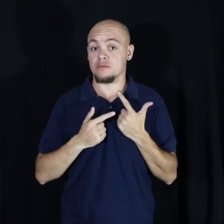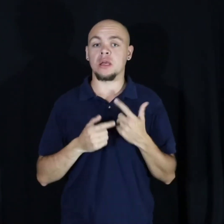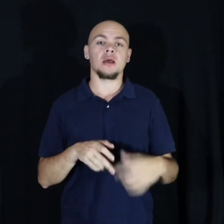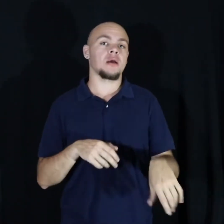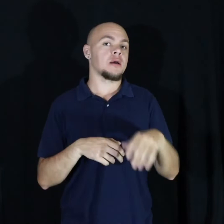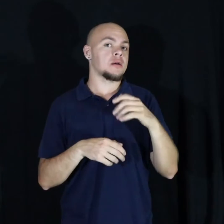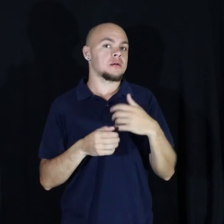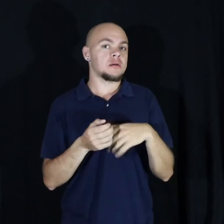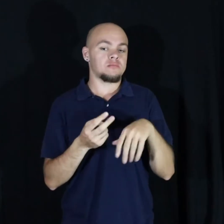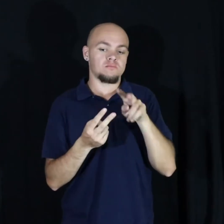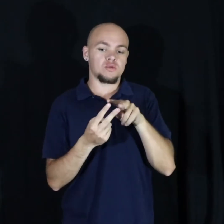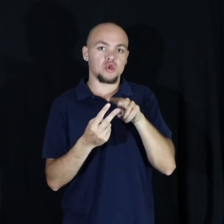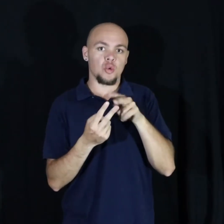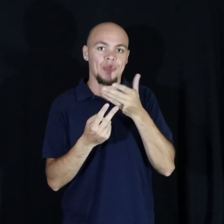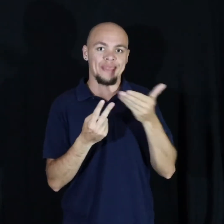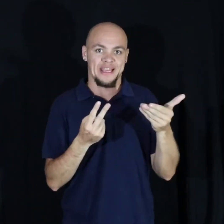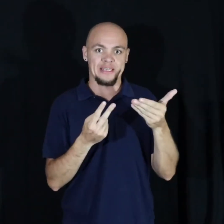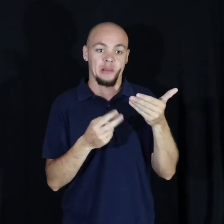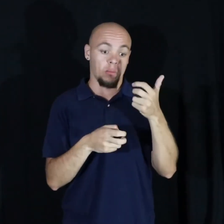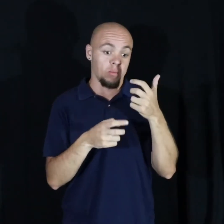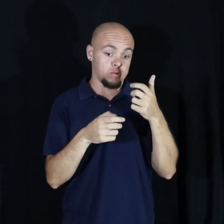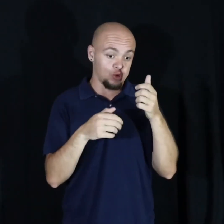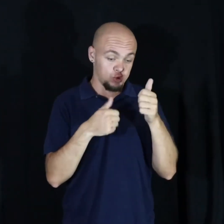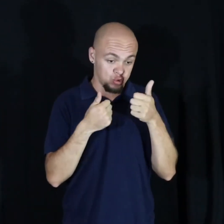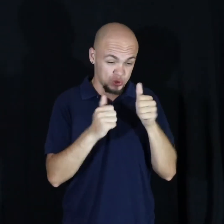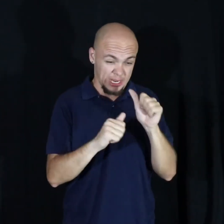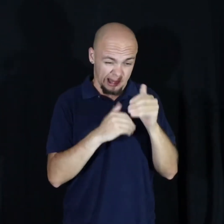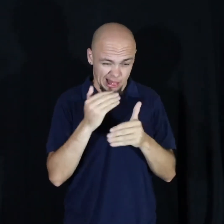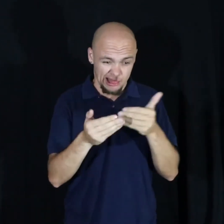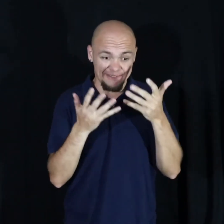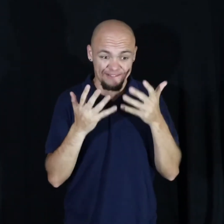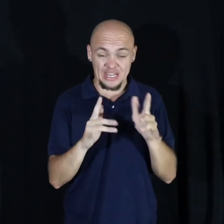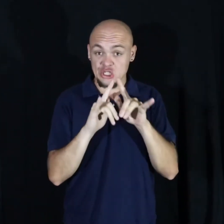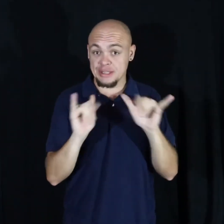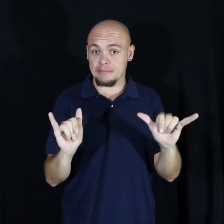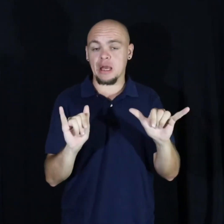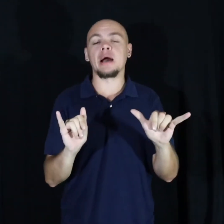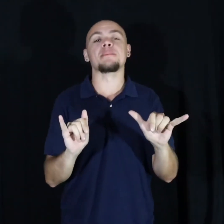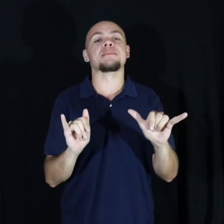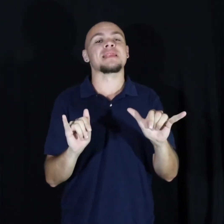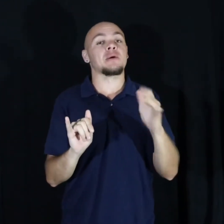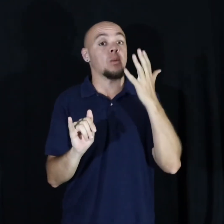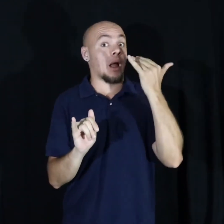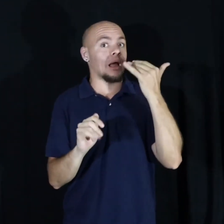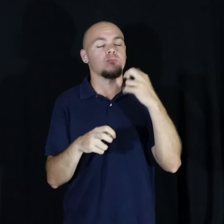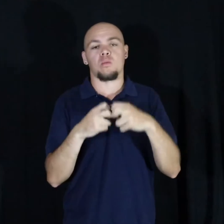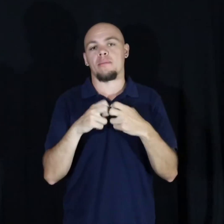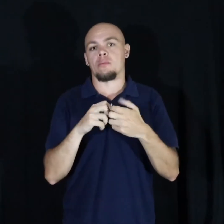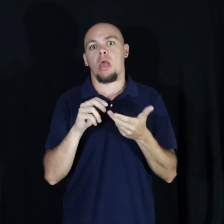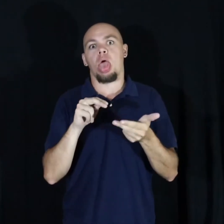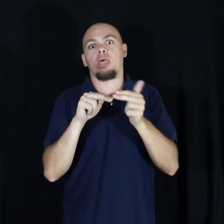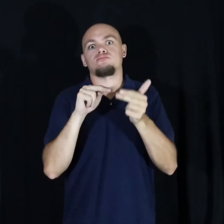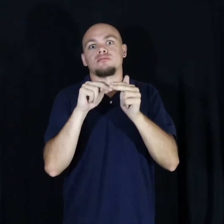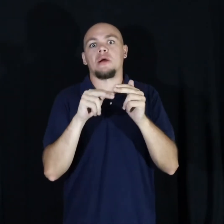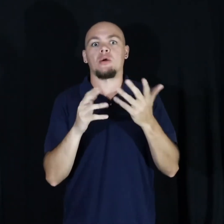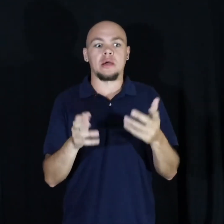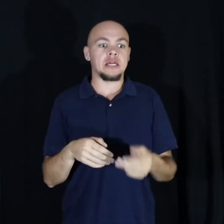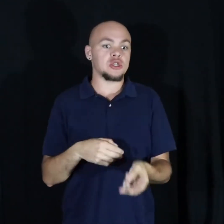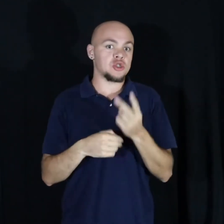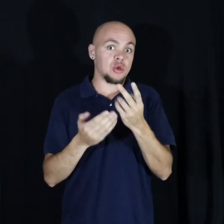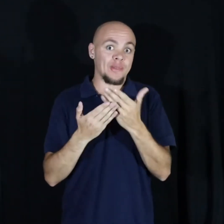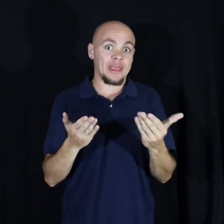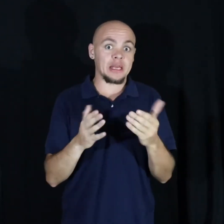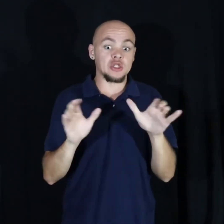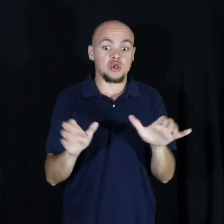from smaller issues that pile on top of each other. The first being that multitasking just seems logical. I mean, you're doing 2 tasks at the